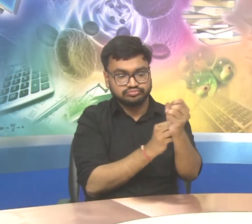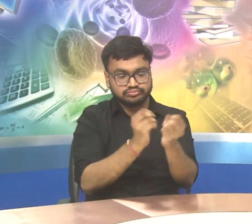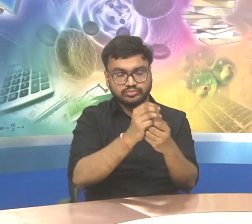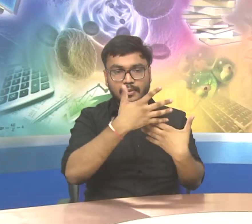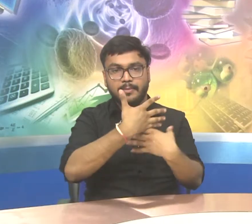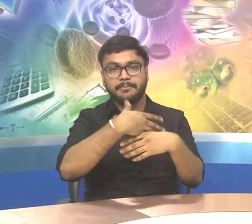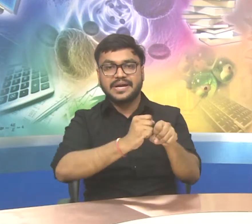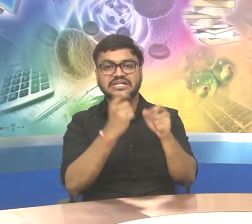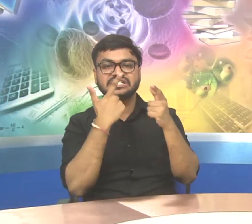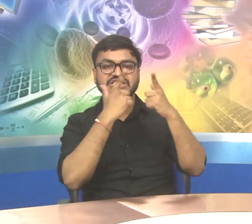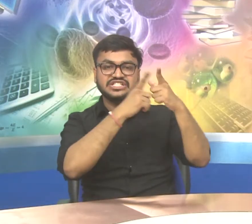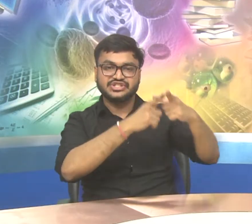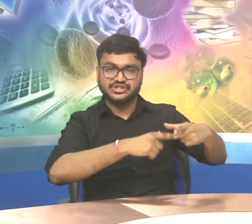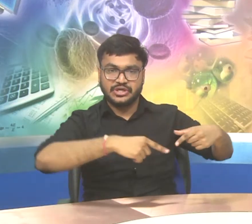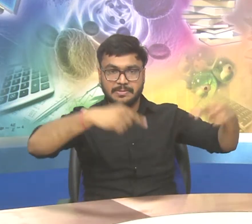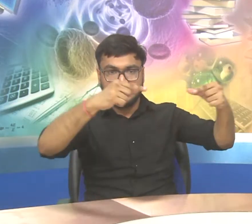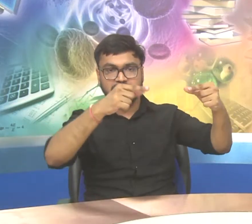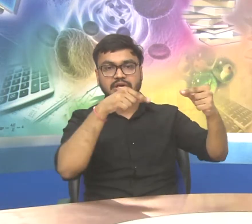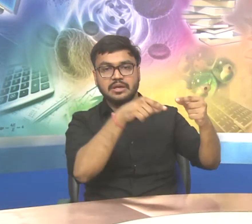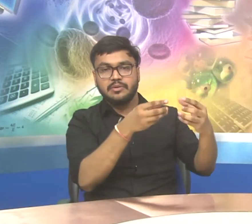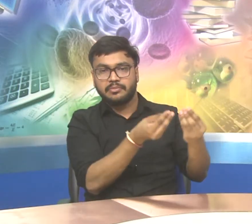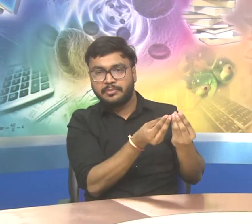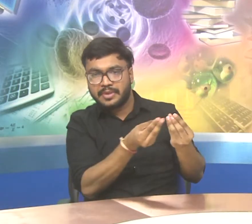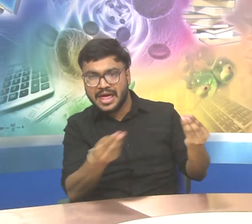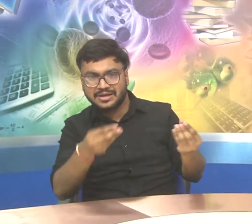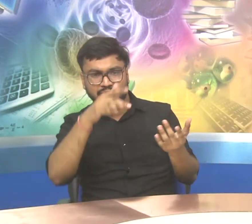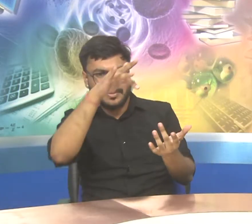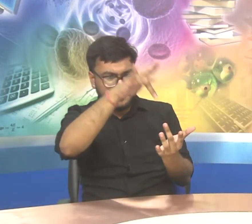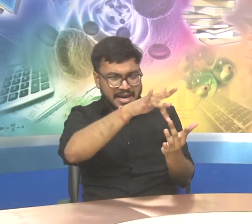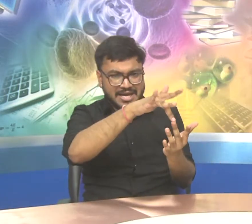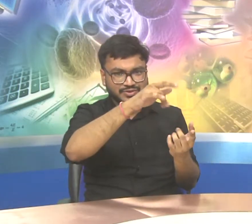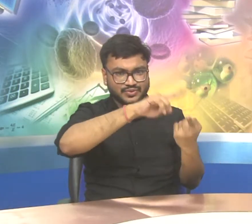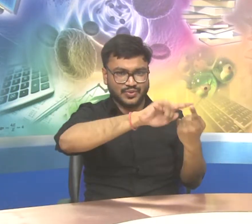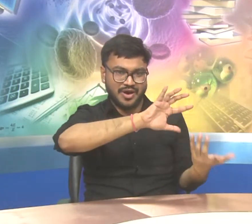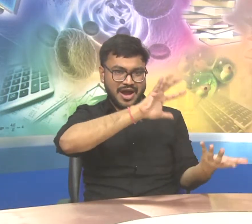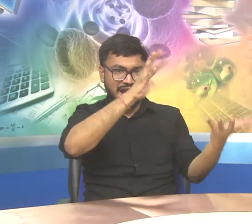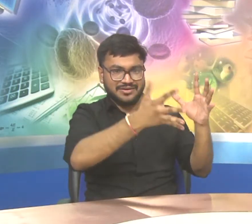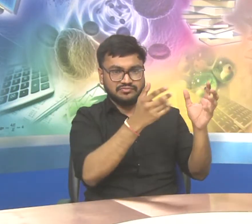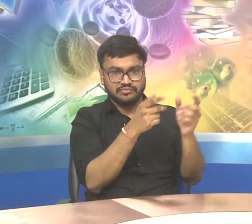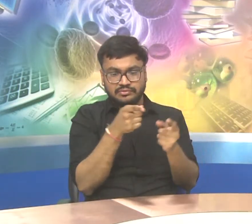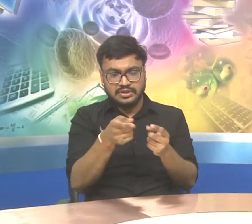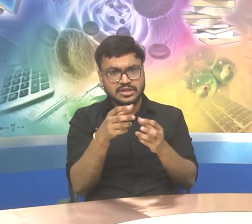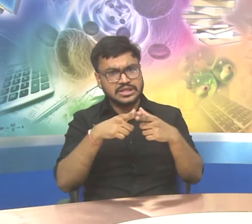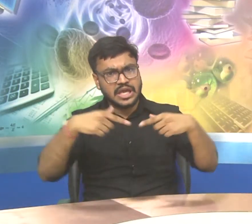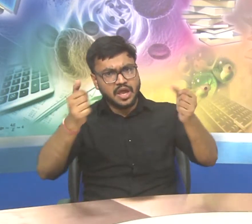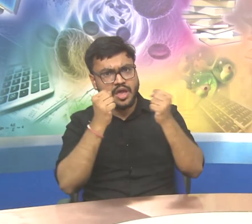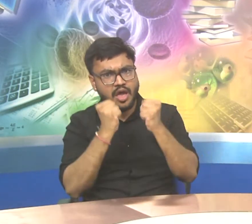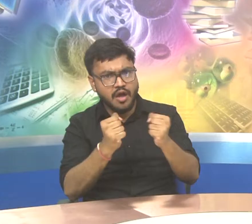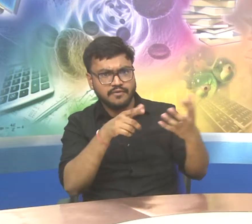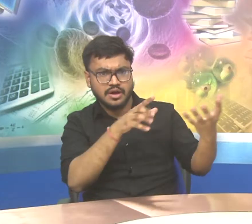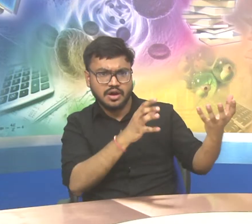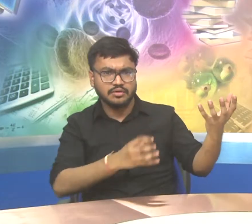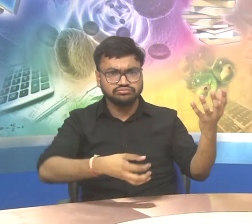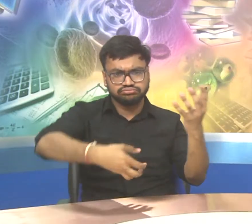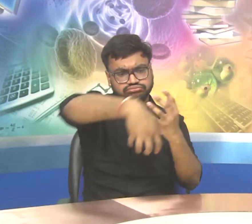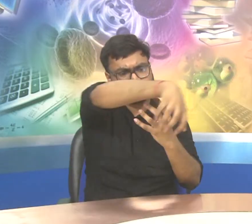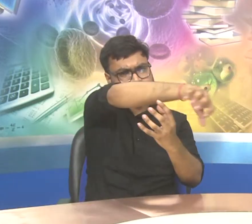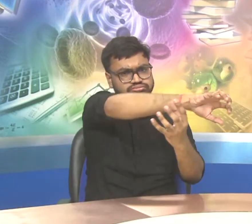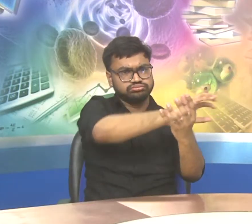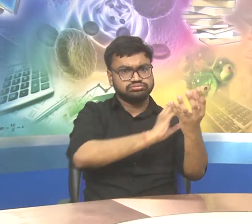was continuously hit by many meteorites of different sizes, which